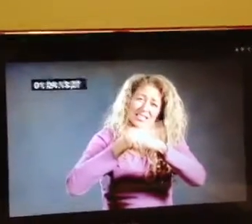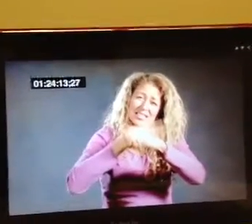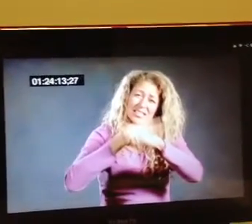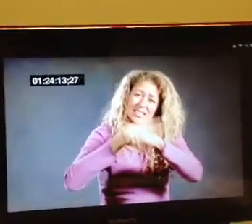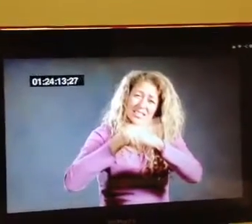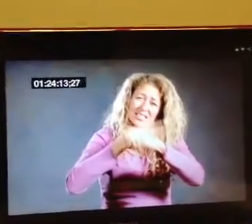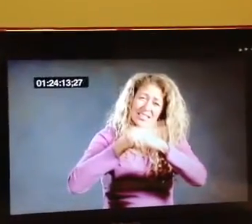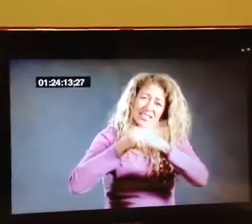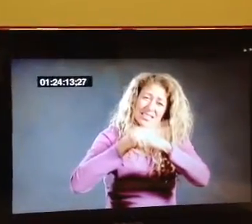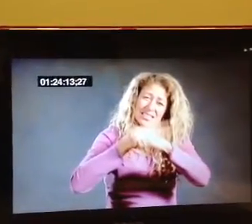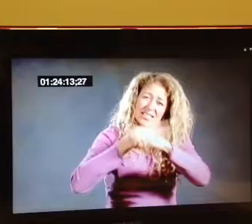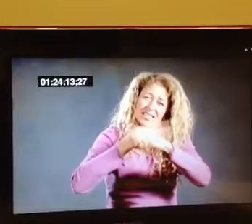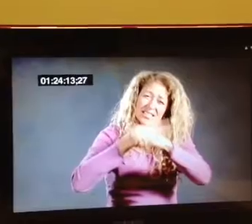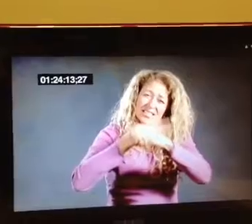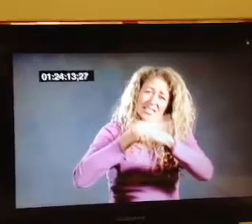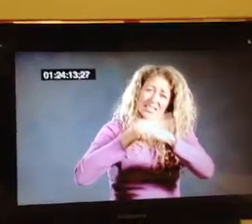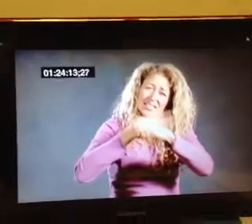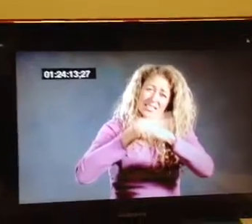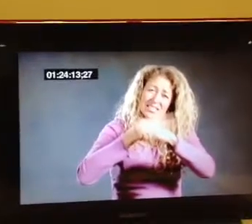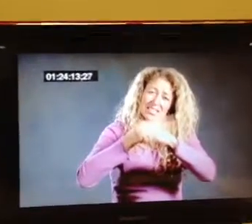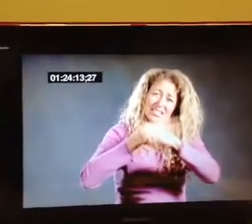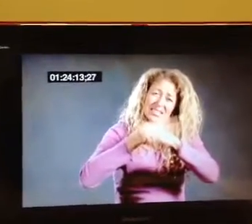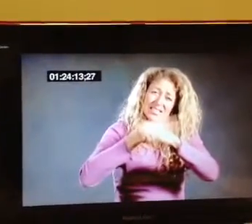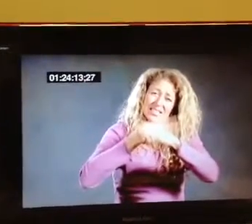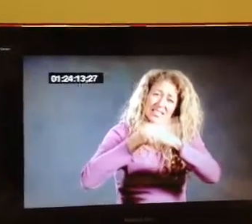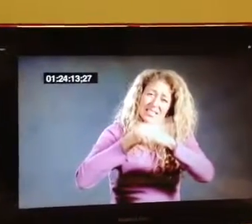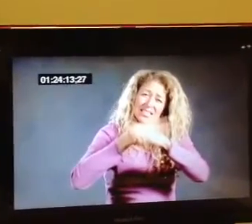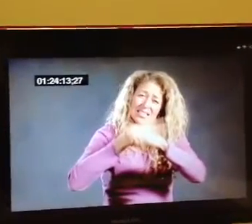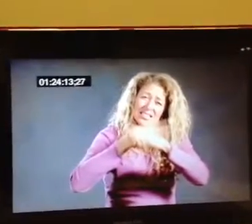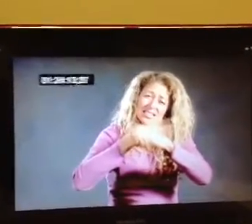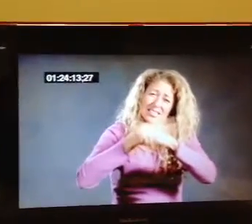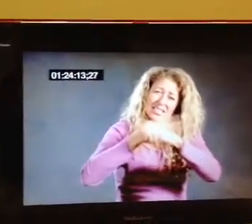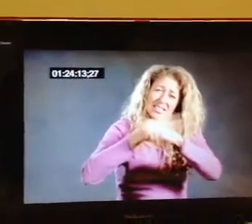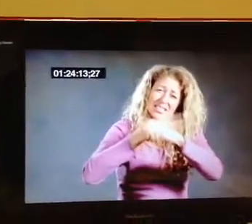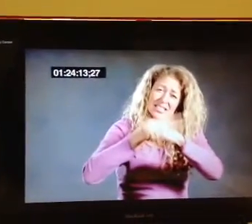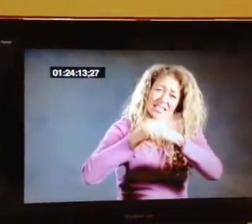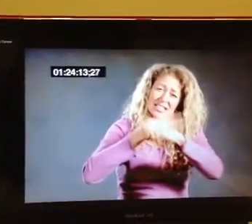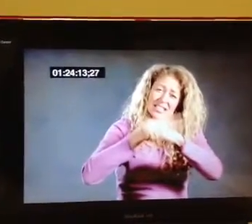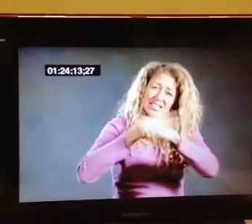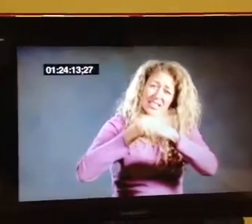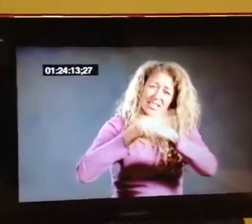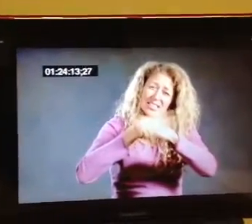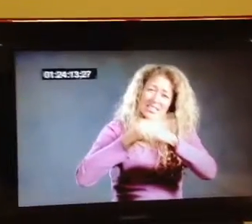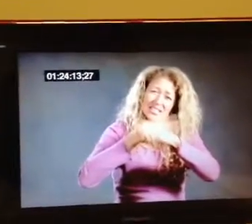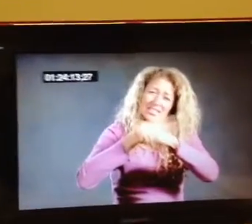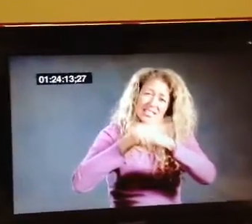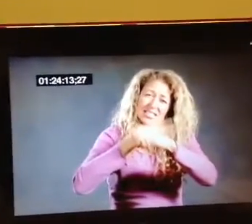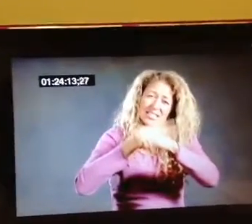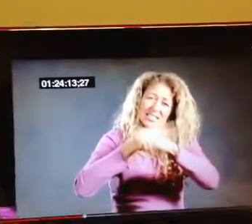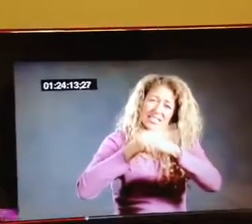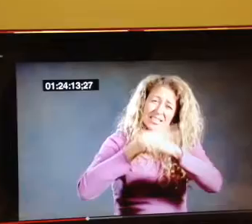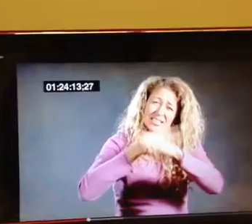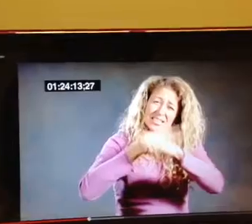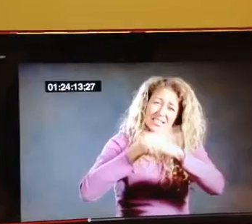soil and it turned it to make it healthy and good to plant in.